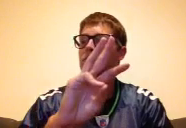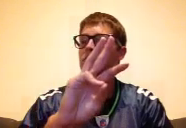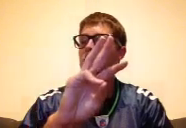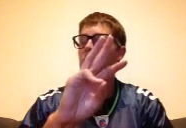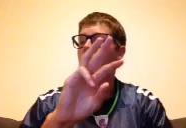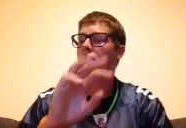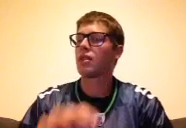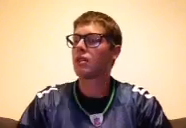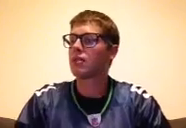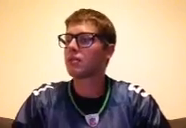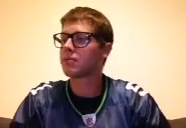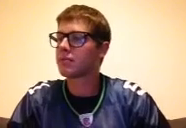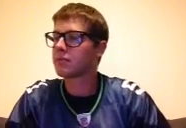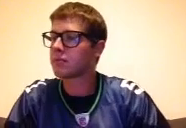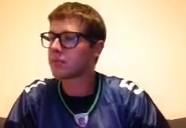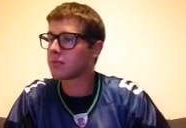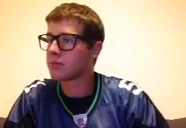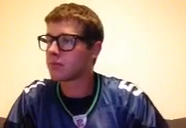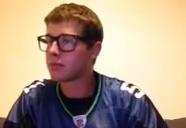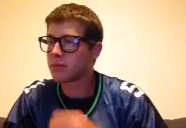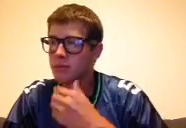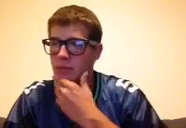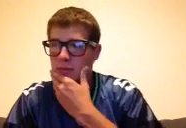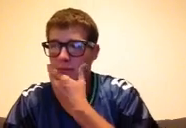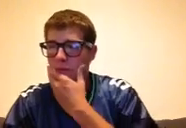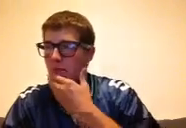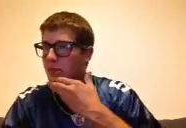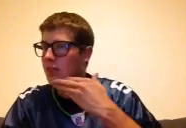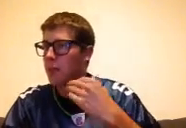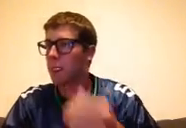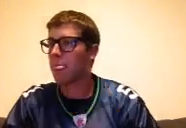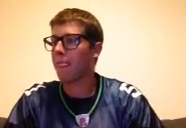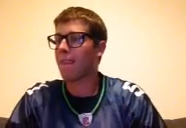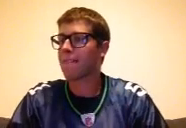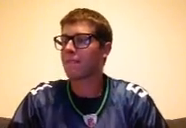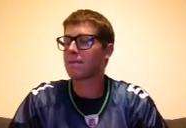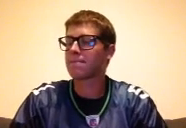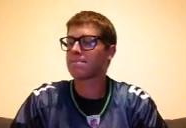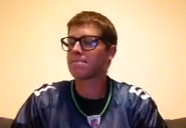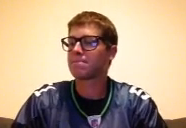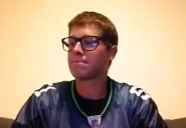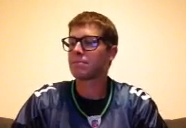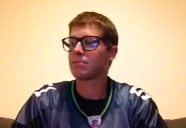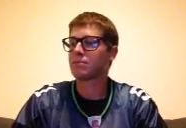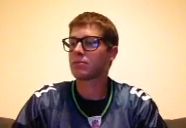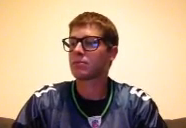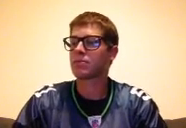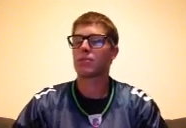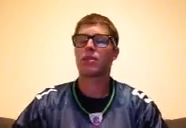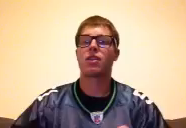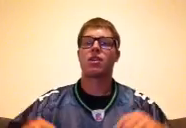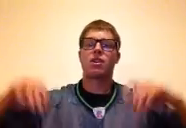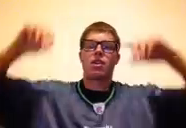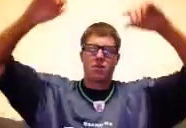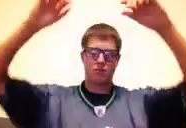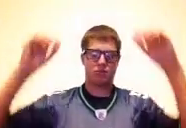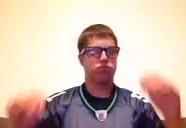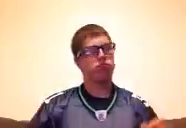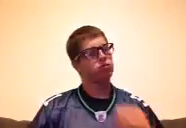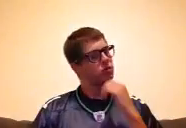sit? Get ready to clean up at Rent-A-Center. Right now, get a high-efficiency 2-load capacity Whirlpool Cabrio washer or dryer. Your